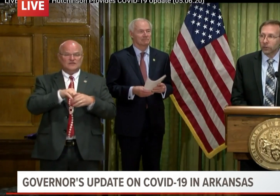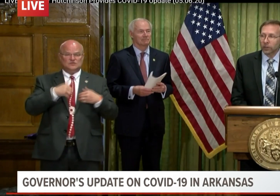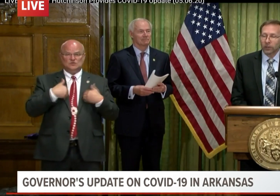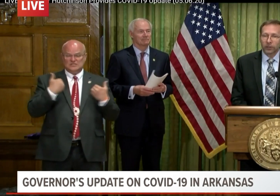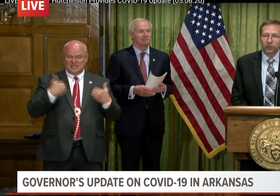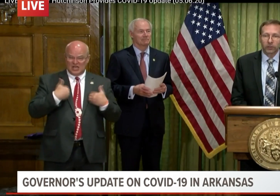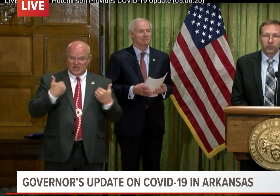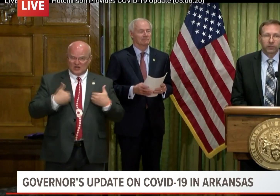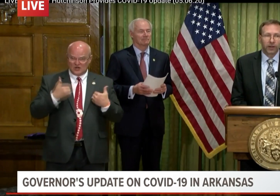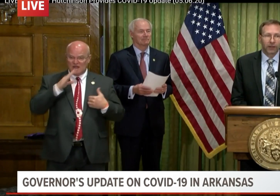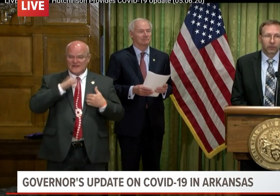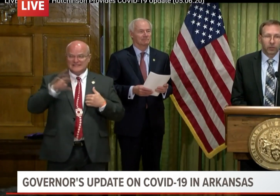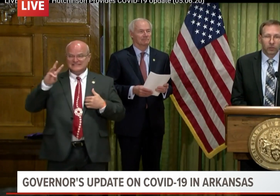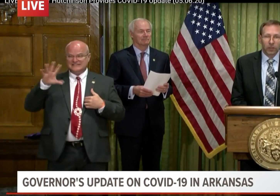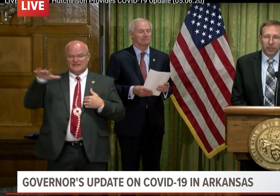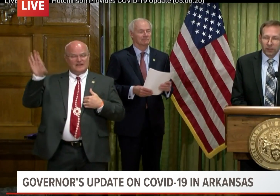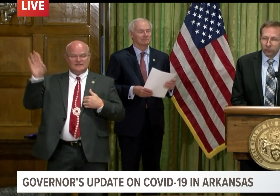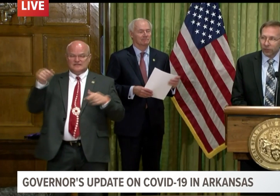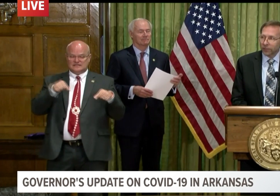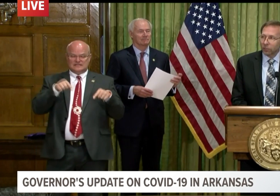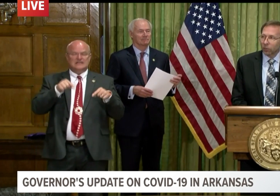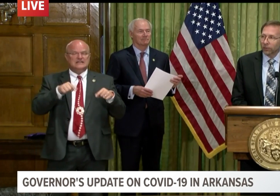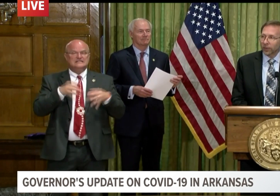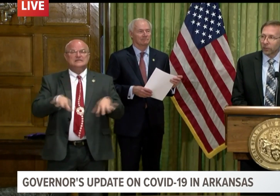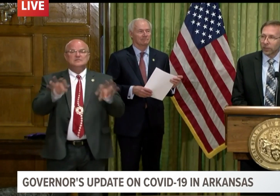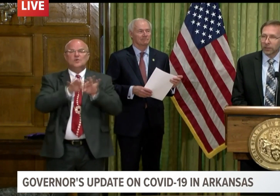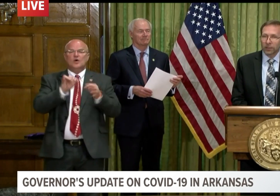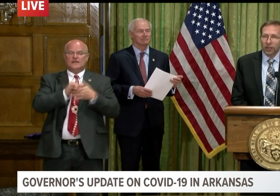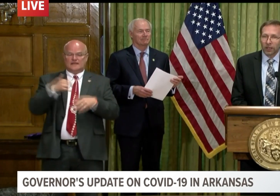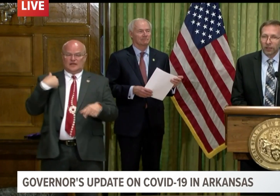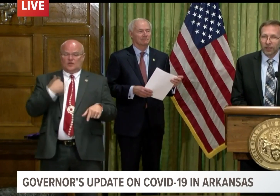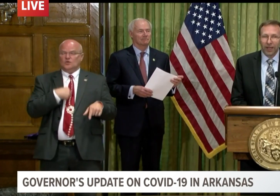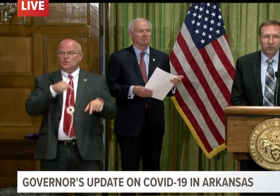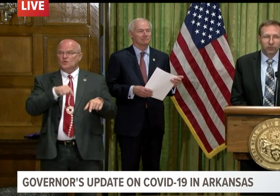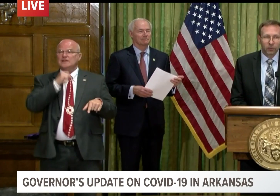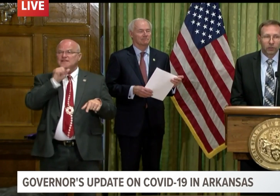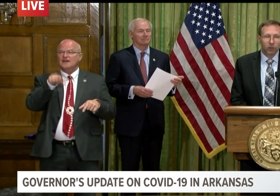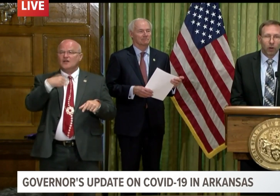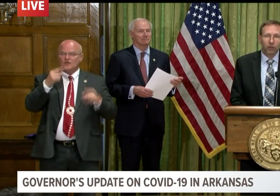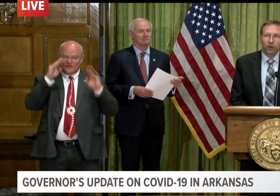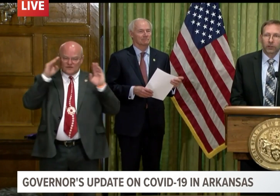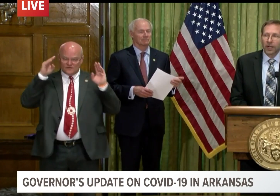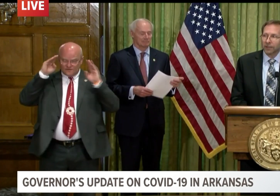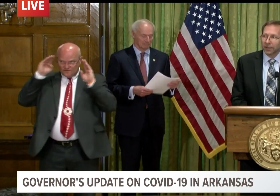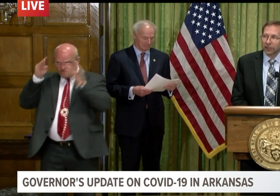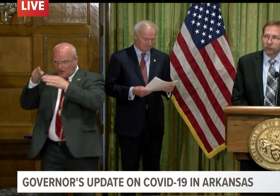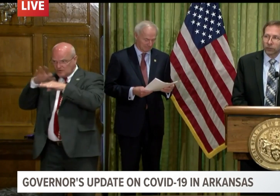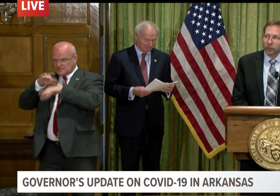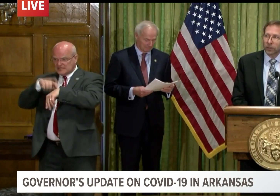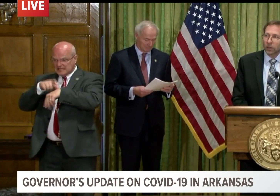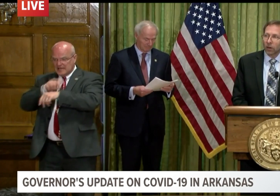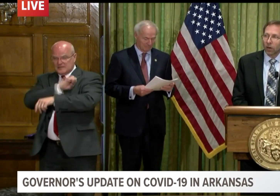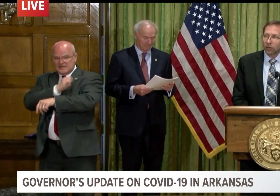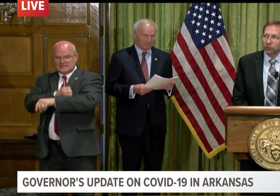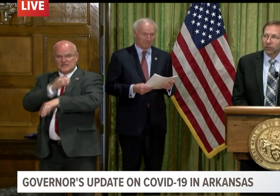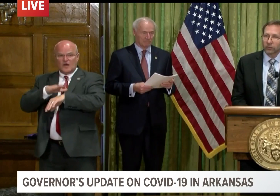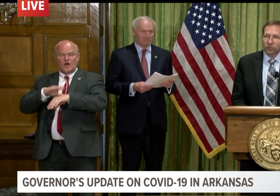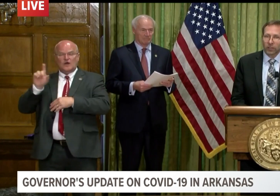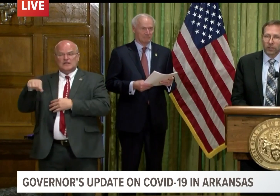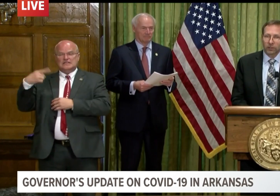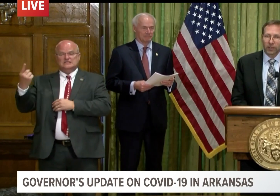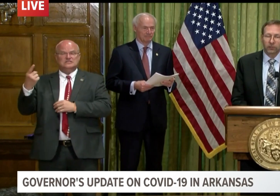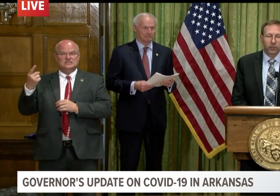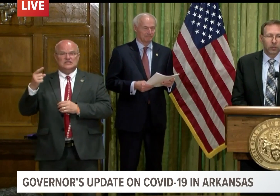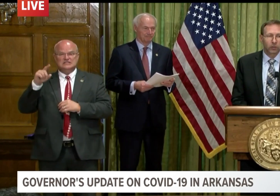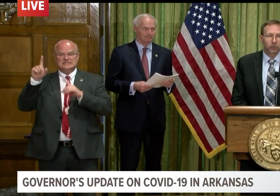are younger than 65. So it's very important that we not focus all of our time and energy on